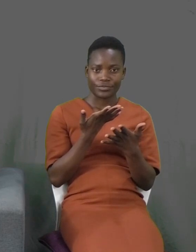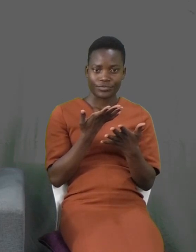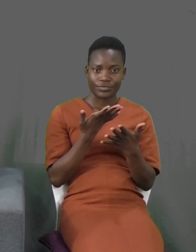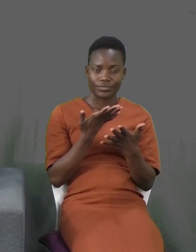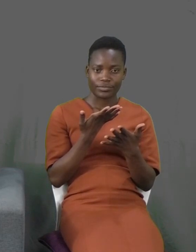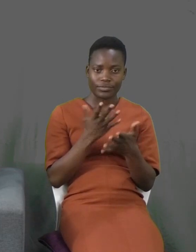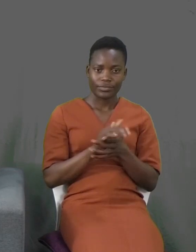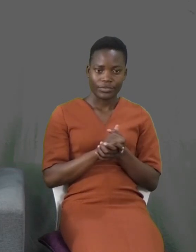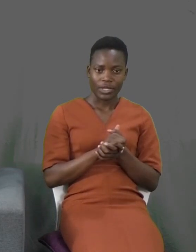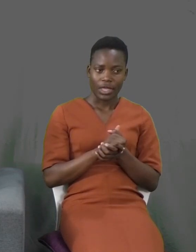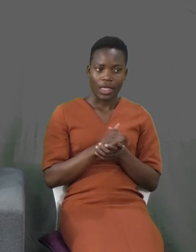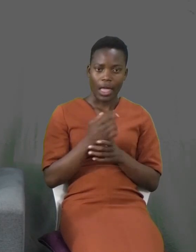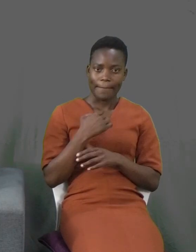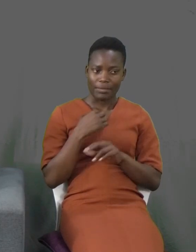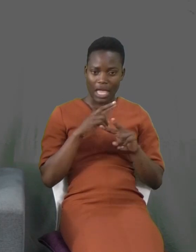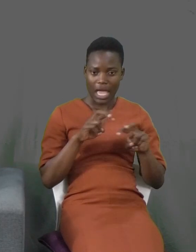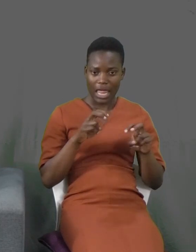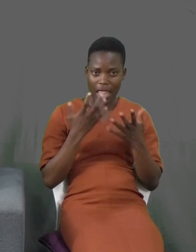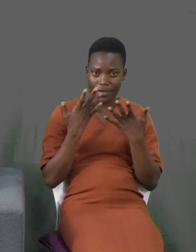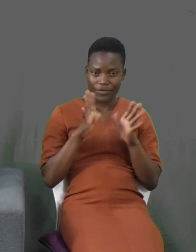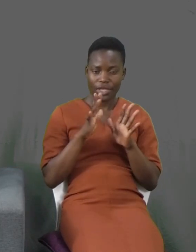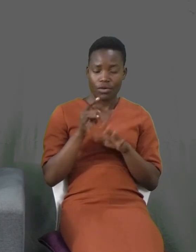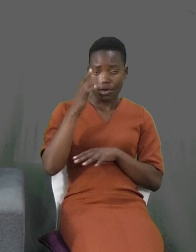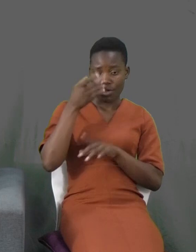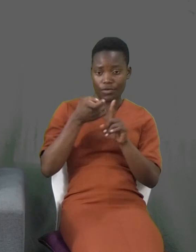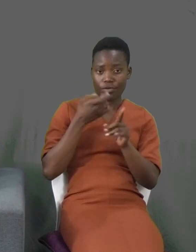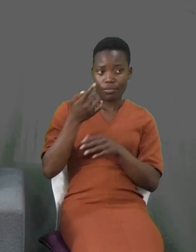have analyzed, you come from Nyandarua.